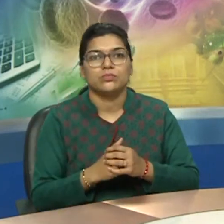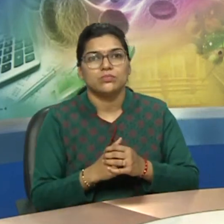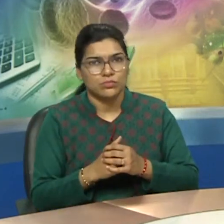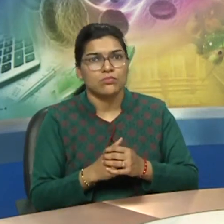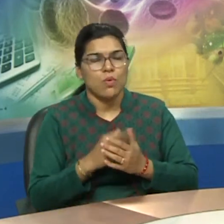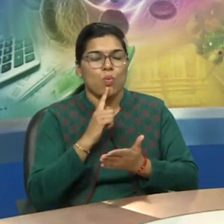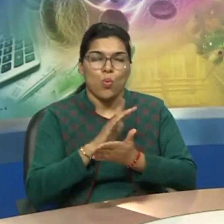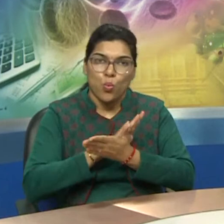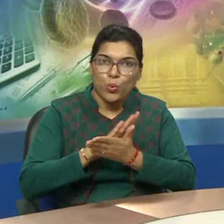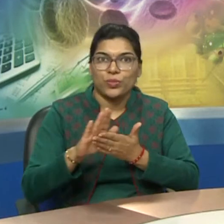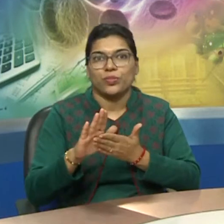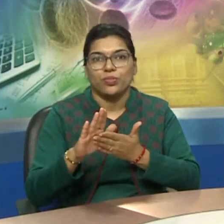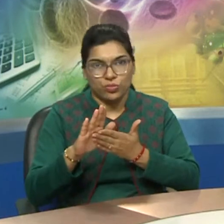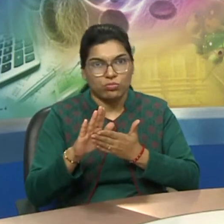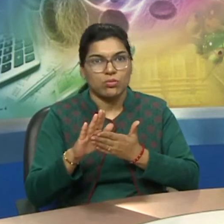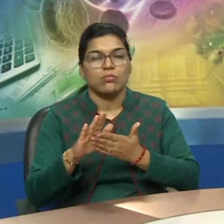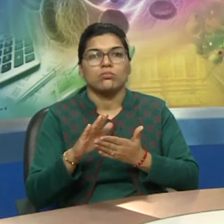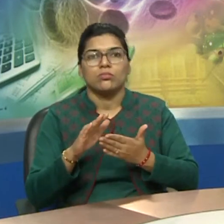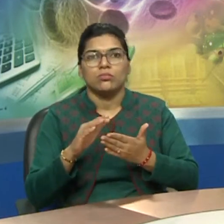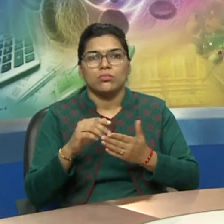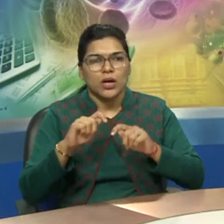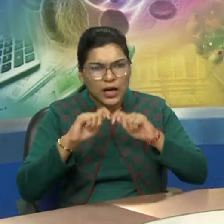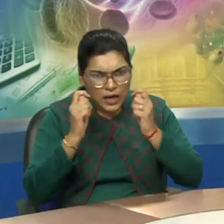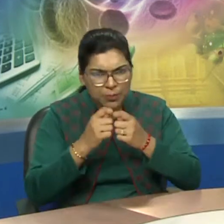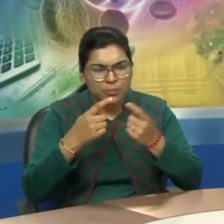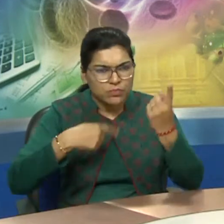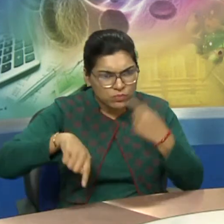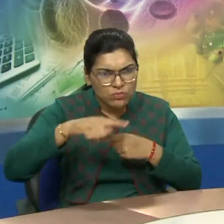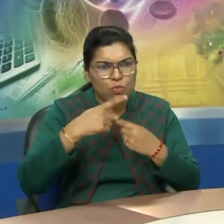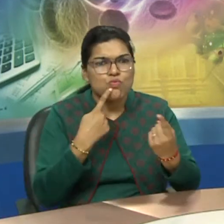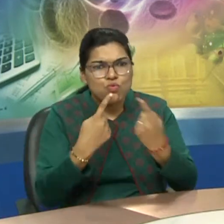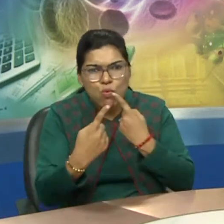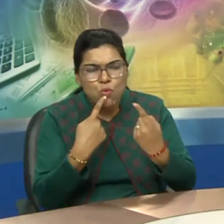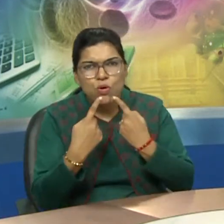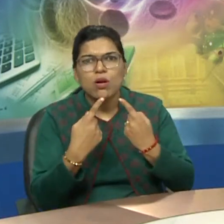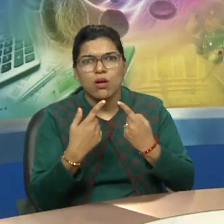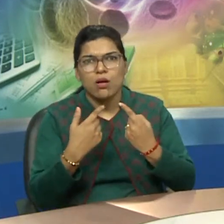be confidential. The third point explains about the loyalty.